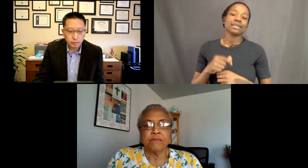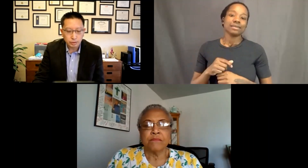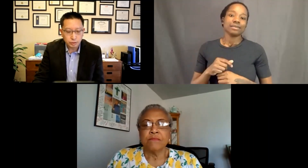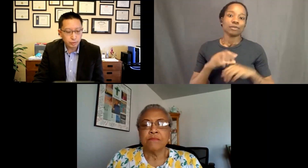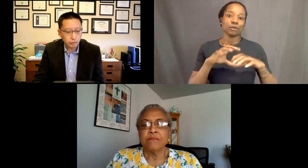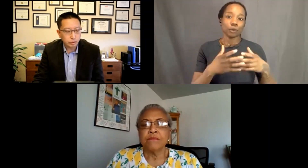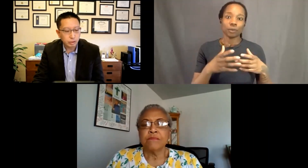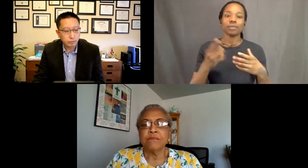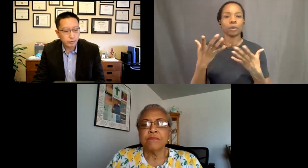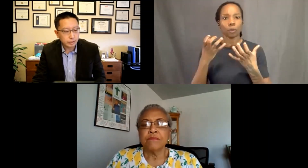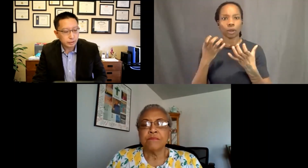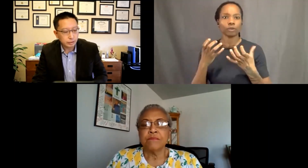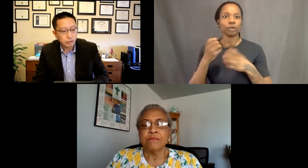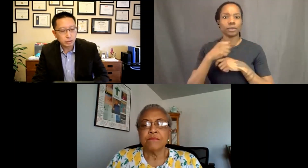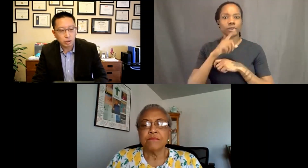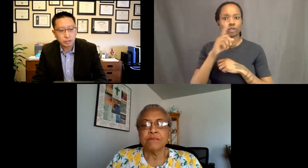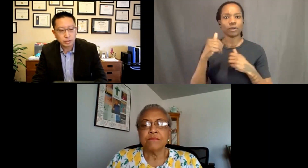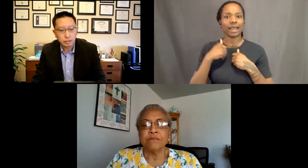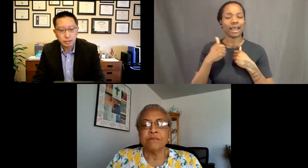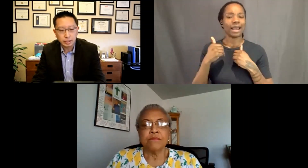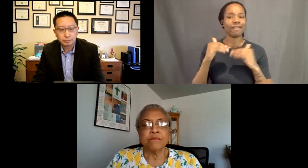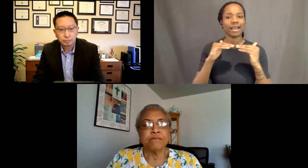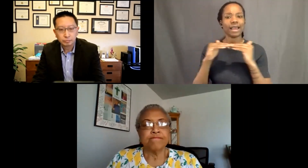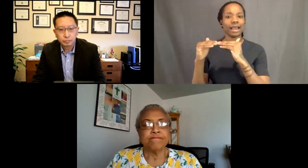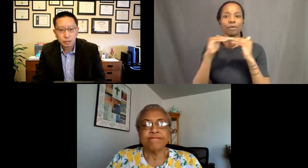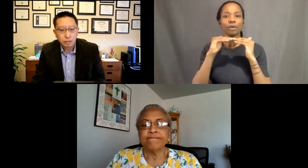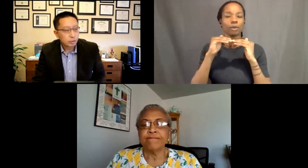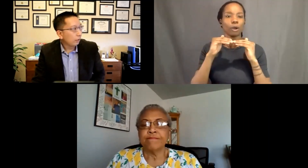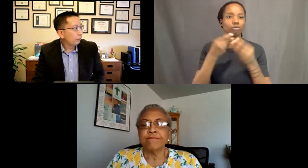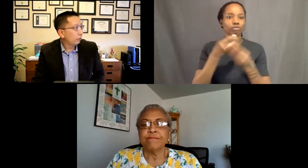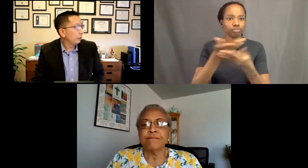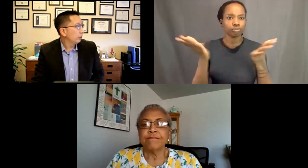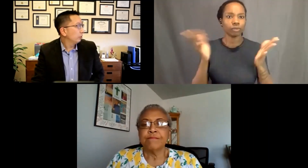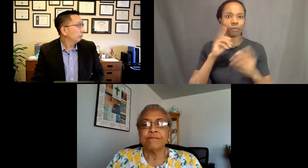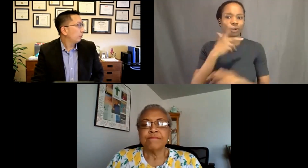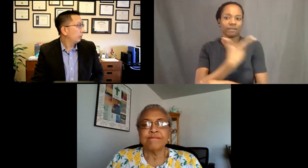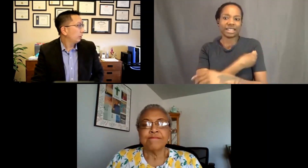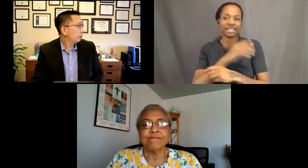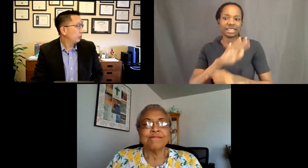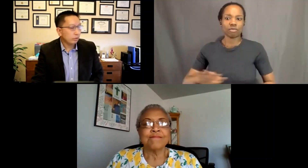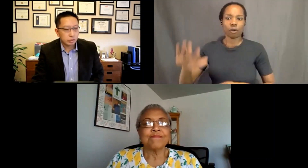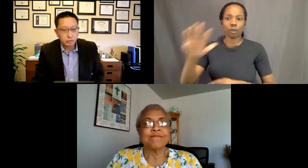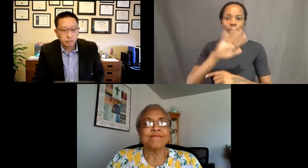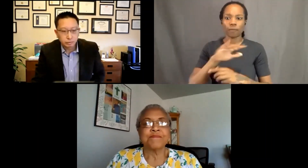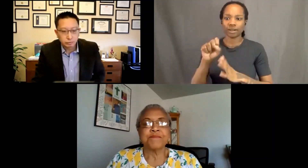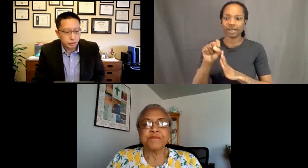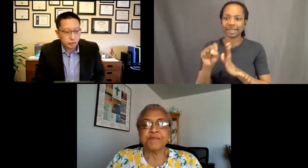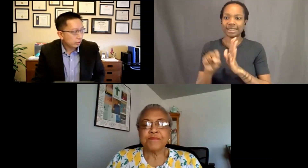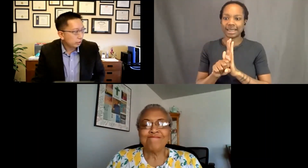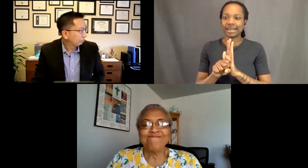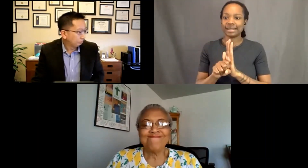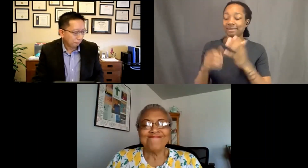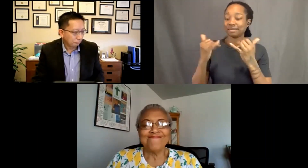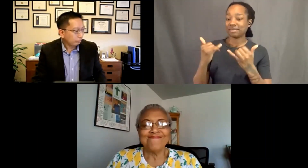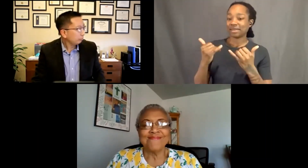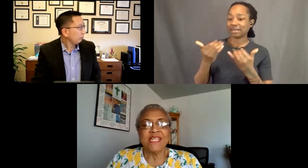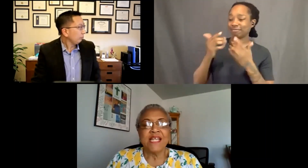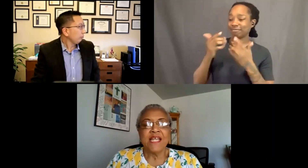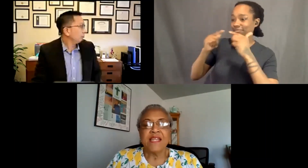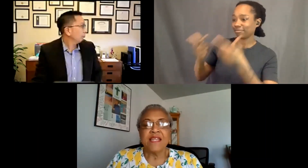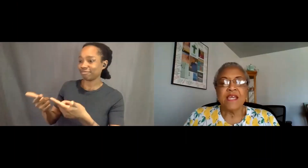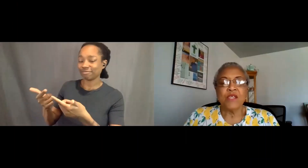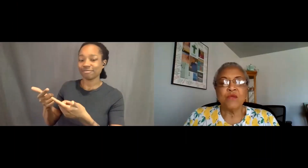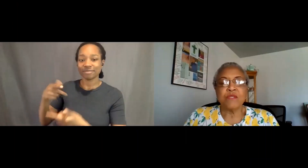equitable distribution of the vaccine across the state. So without further ado, I want to introduce Phyllis Jackson.